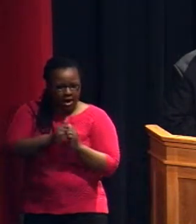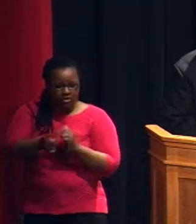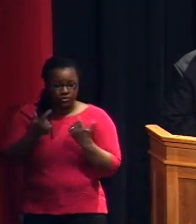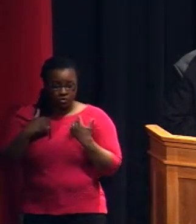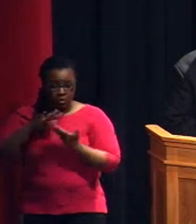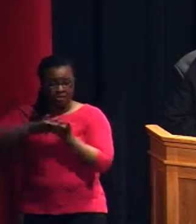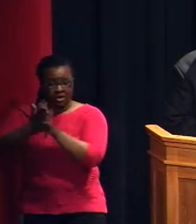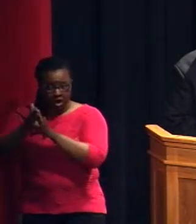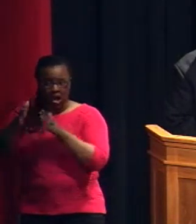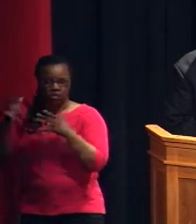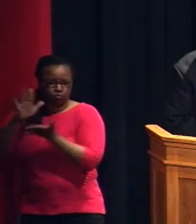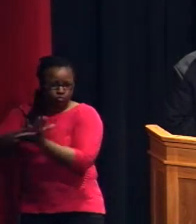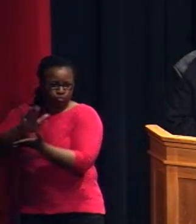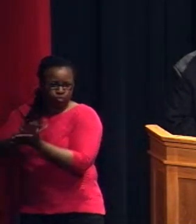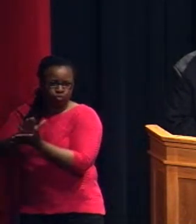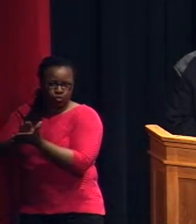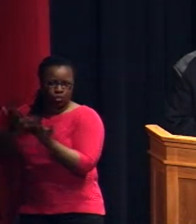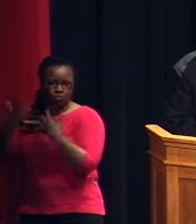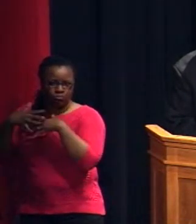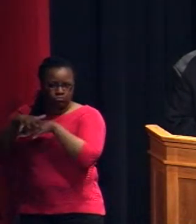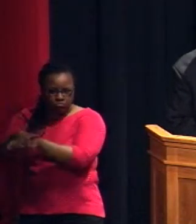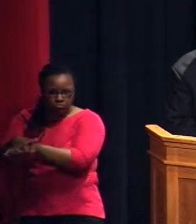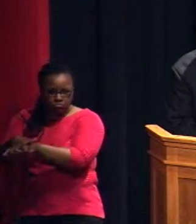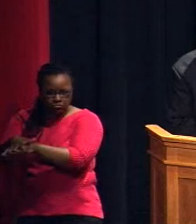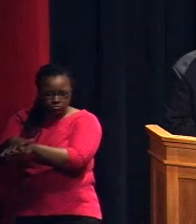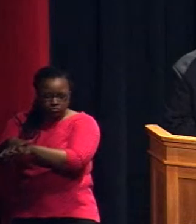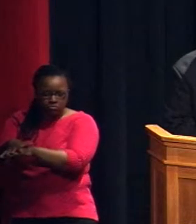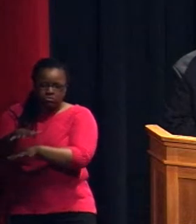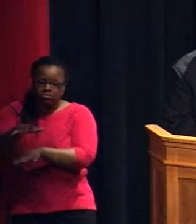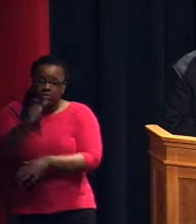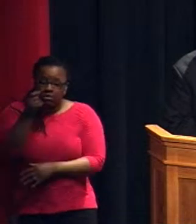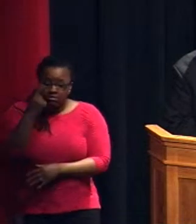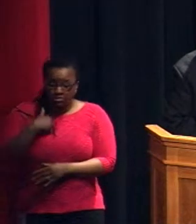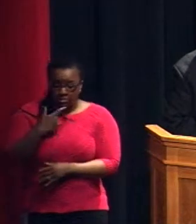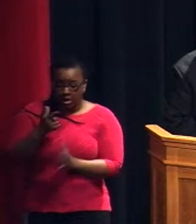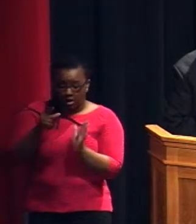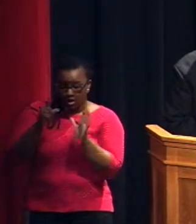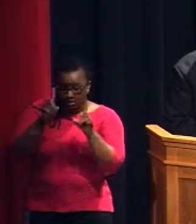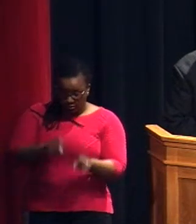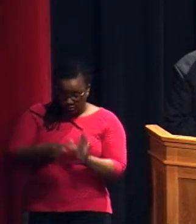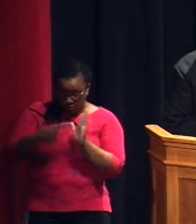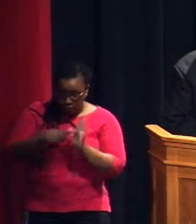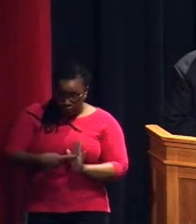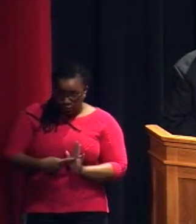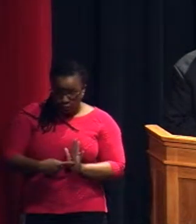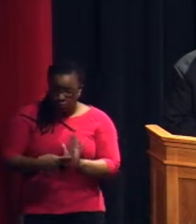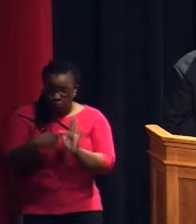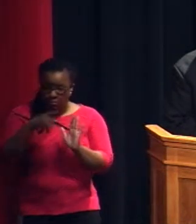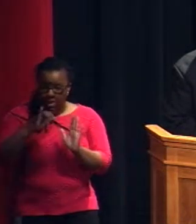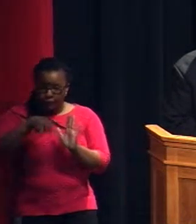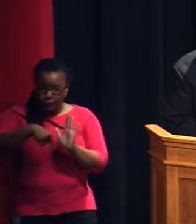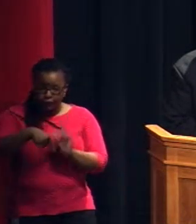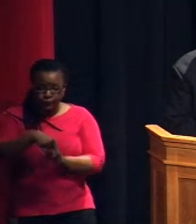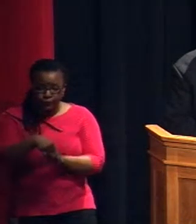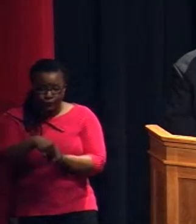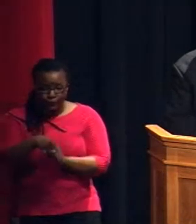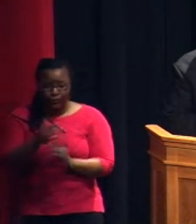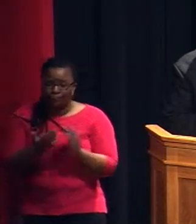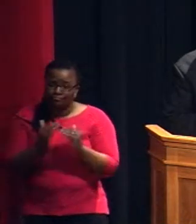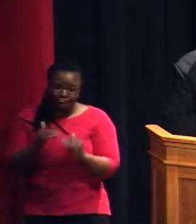IQ scores were higher than 97% of the students that we were going to be in school with.